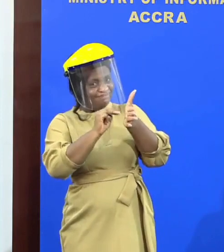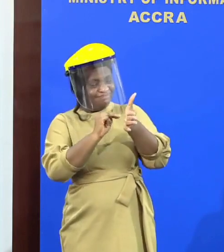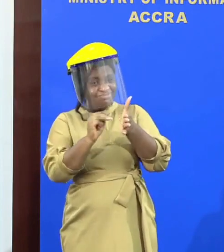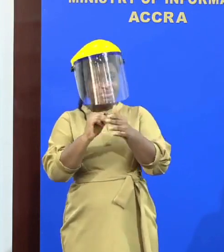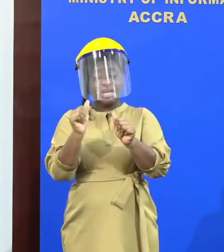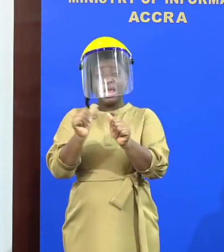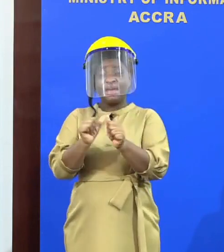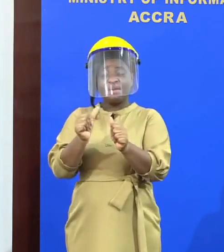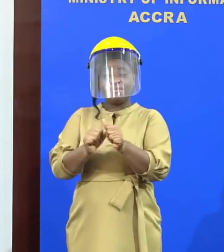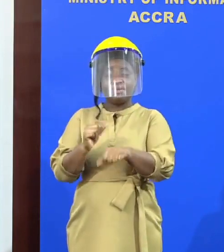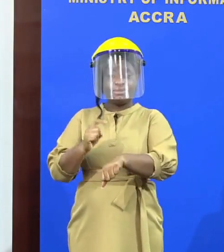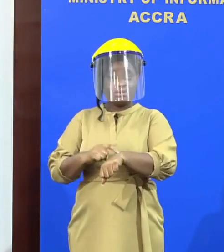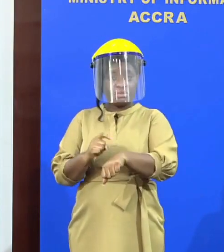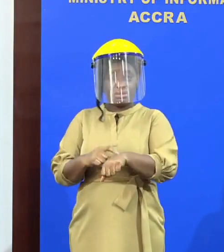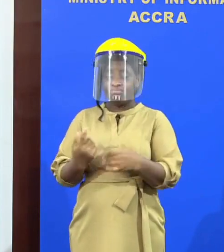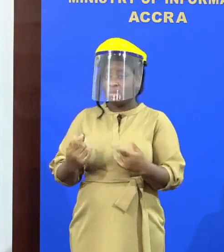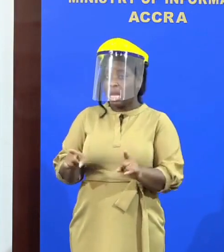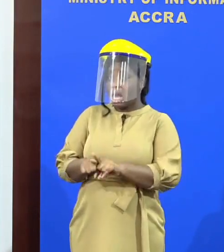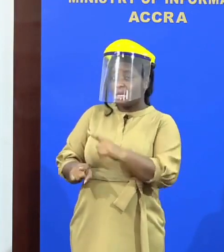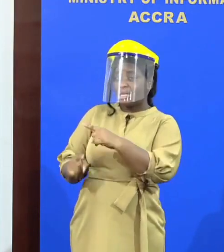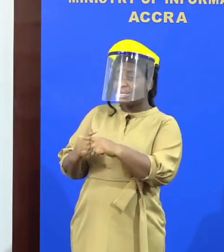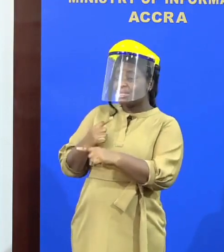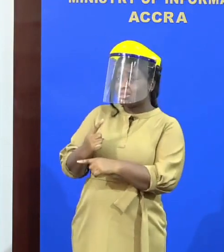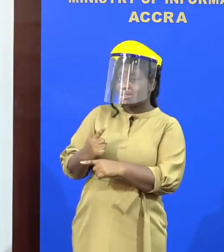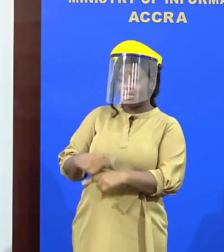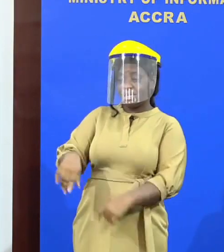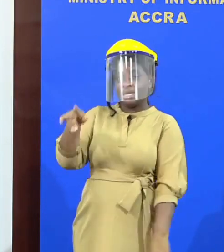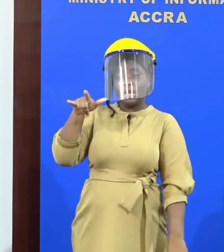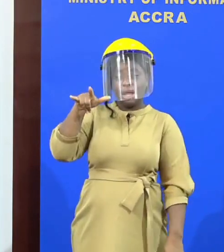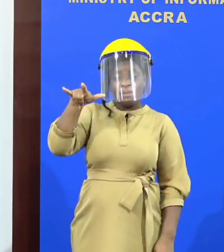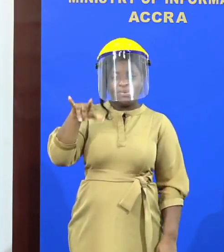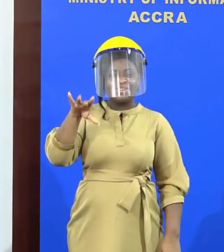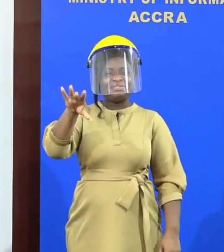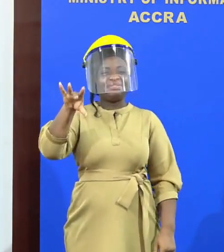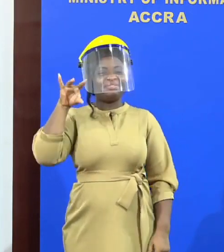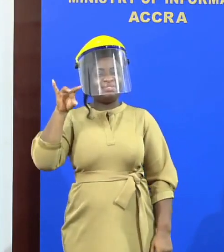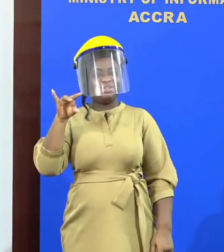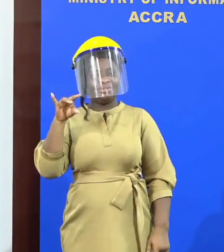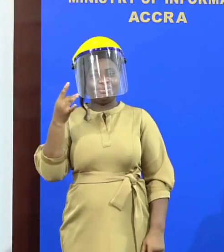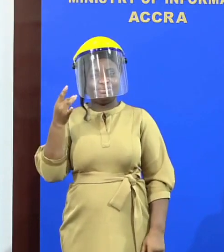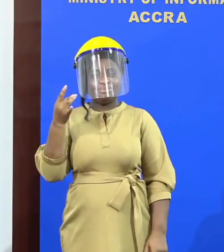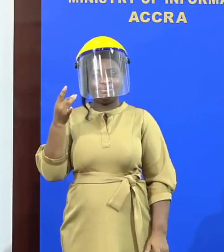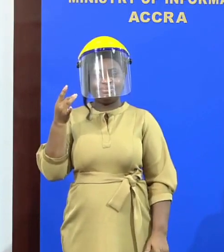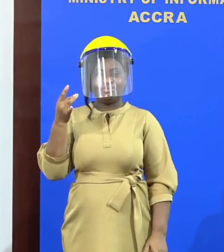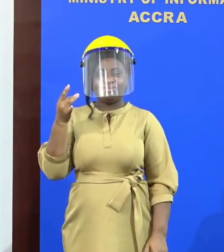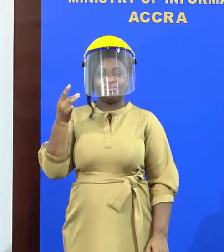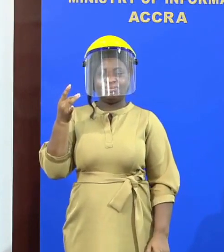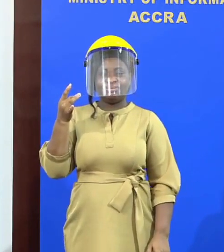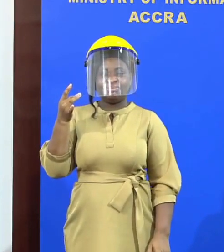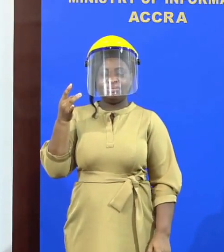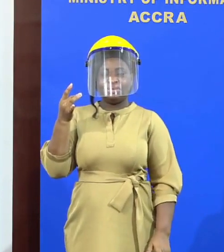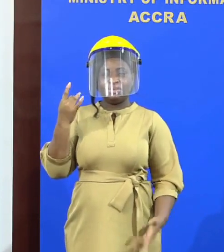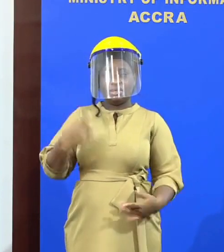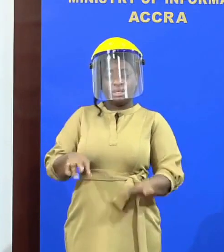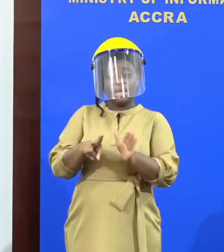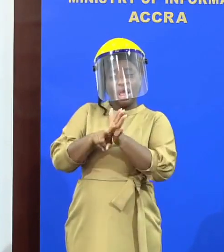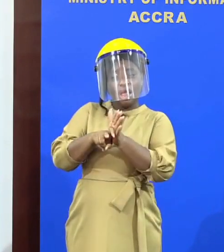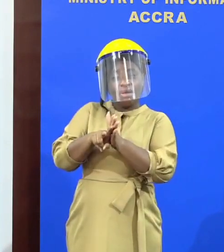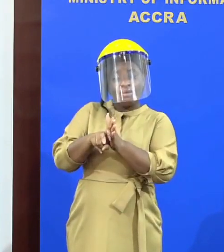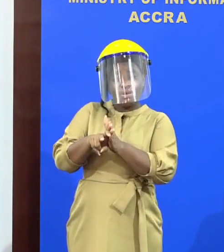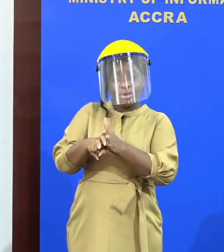time. And like I said, at the KIA, we found the variant, the